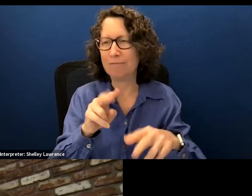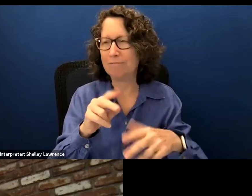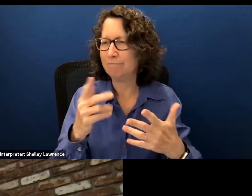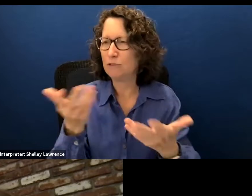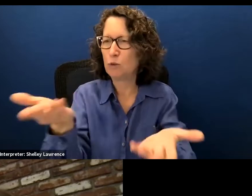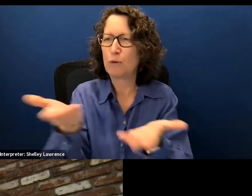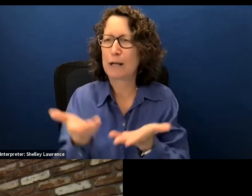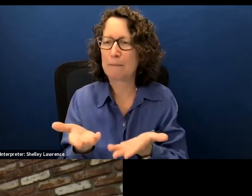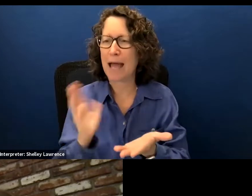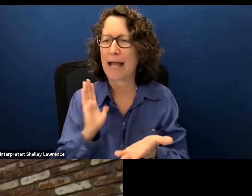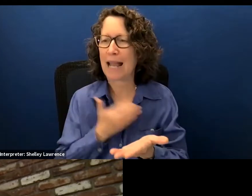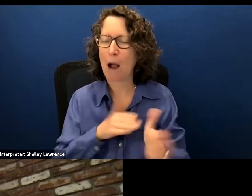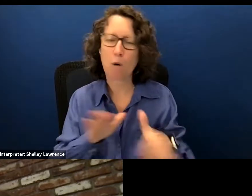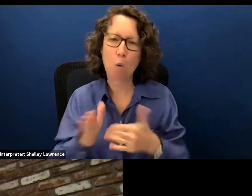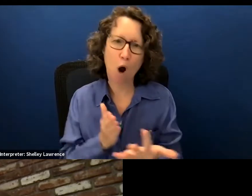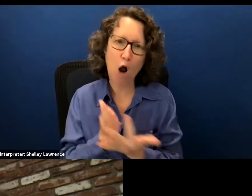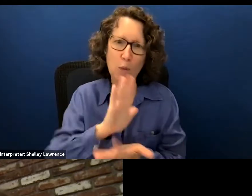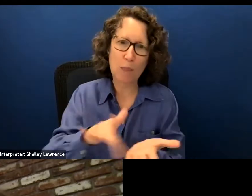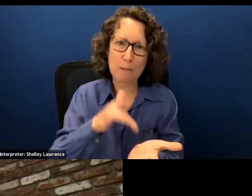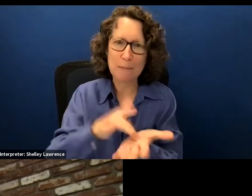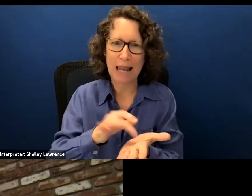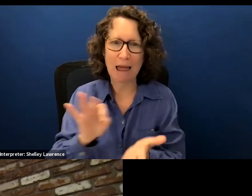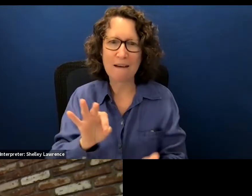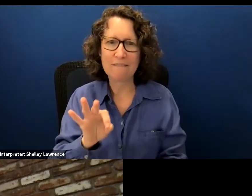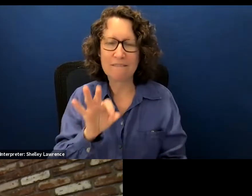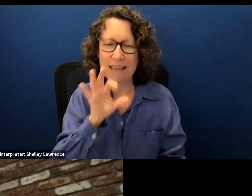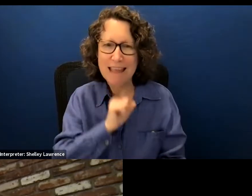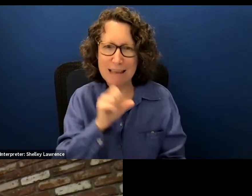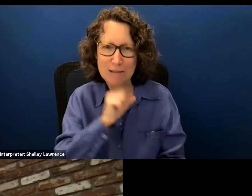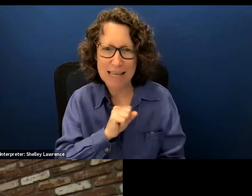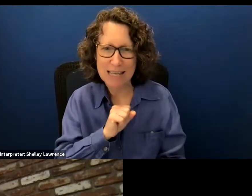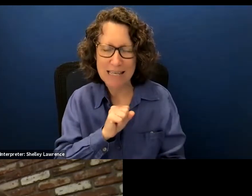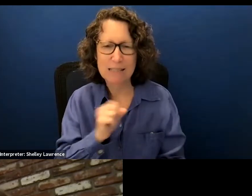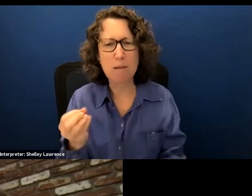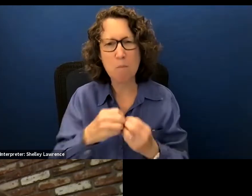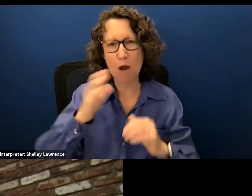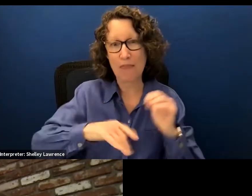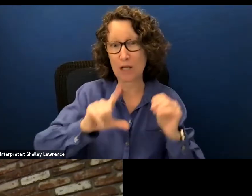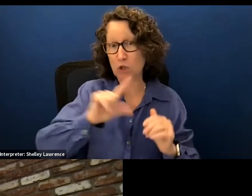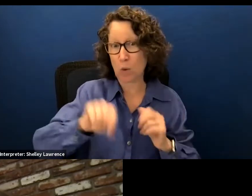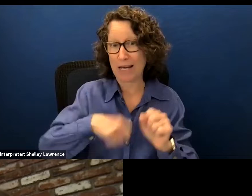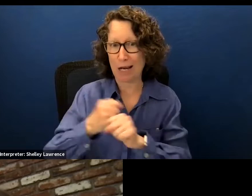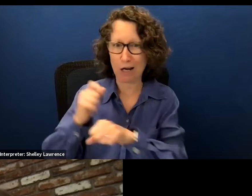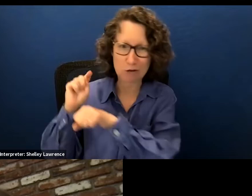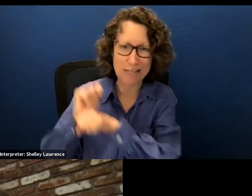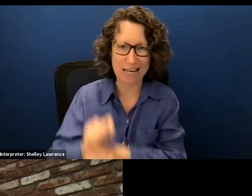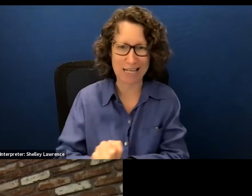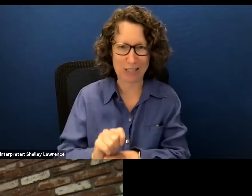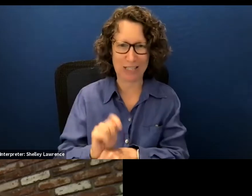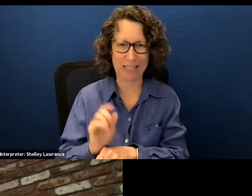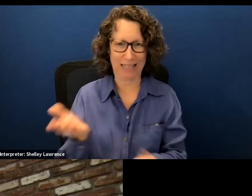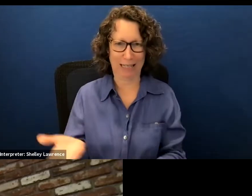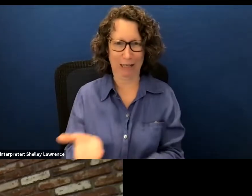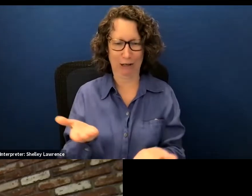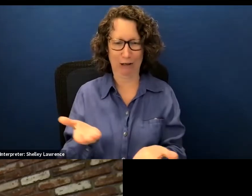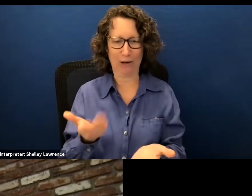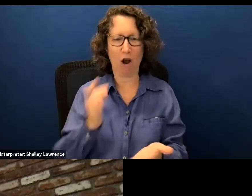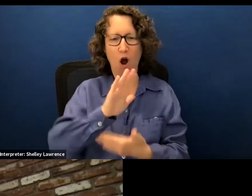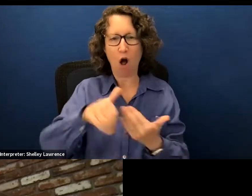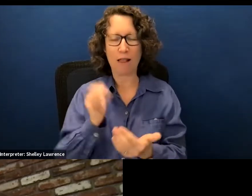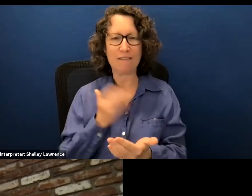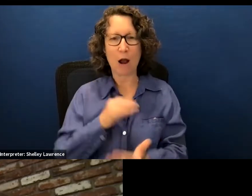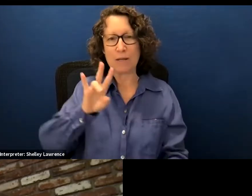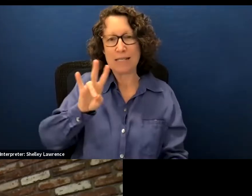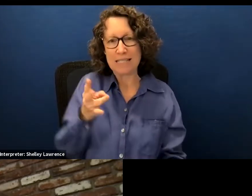bringing back our Walk Through the Middle Ages. Again, a more than 20-year tradition at La Colina, where all of our